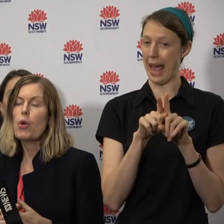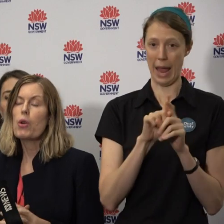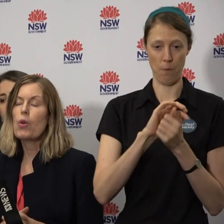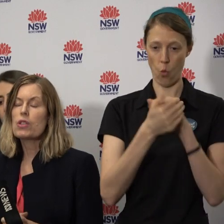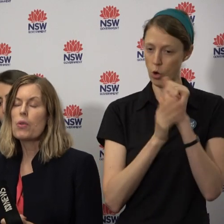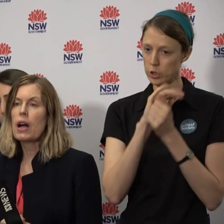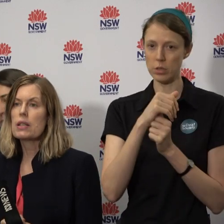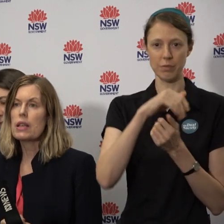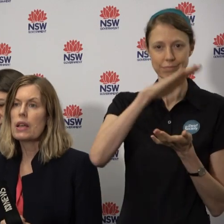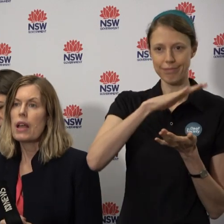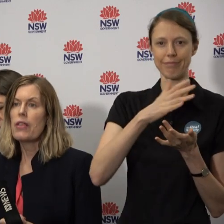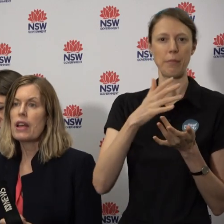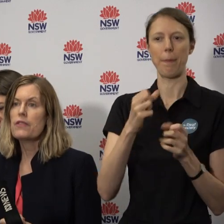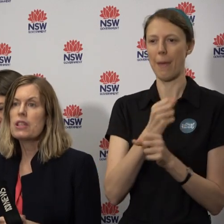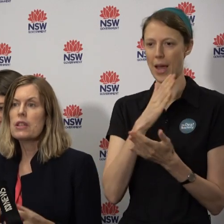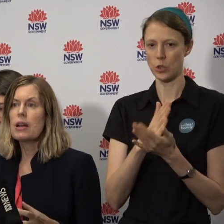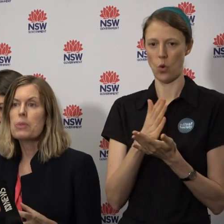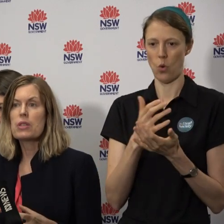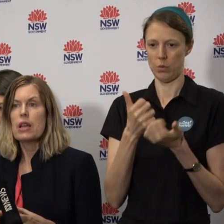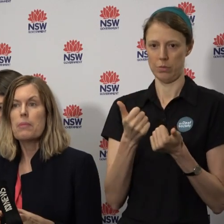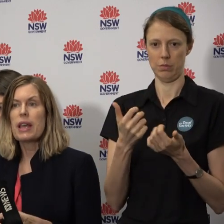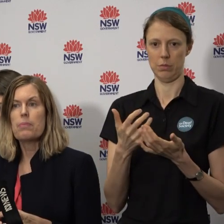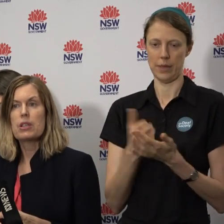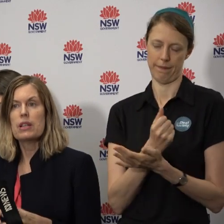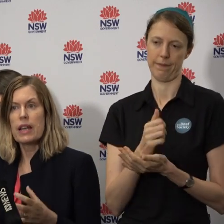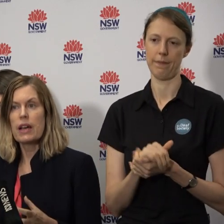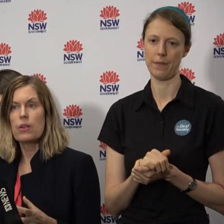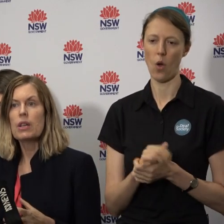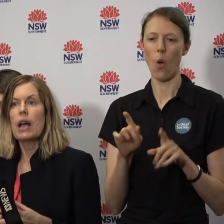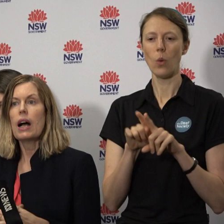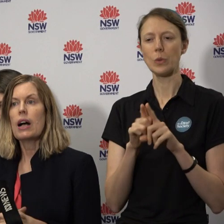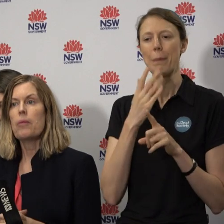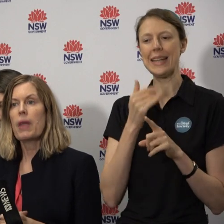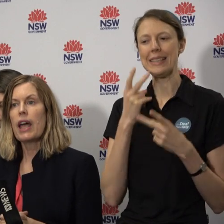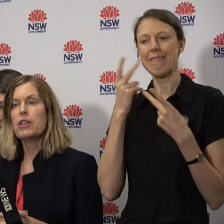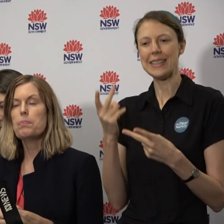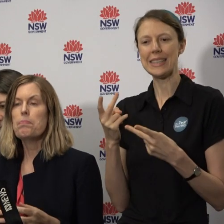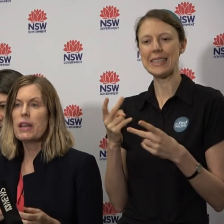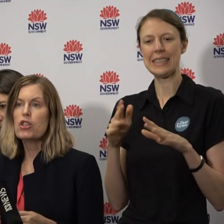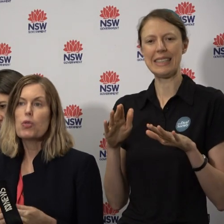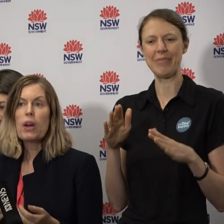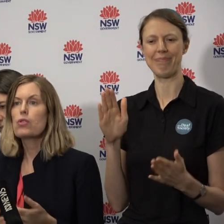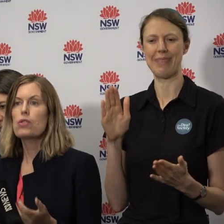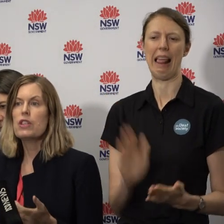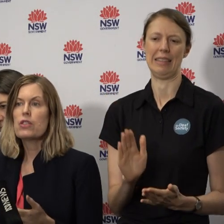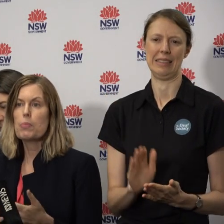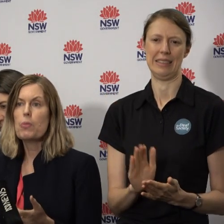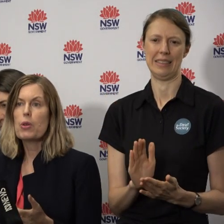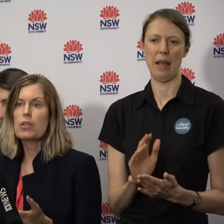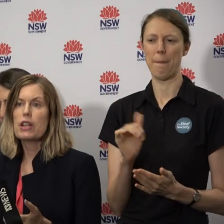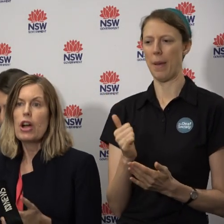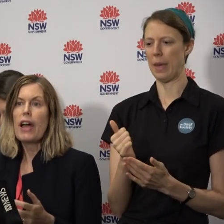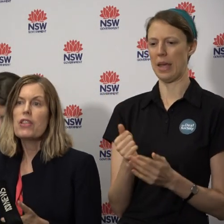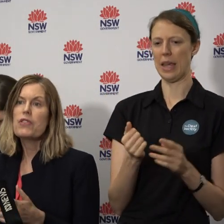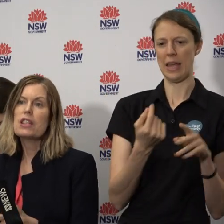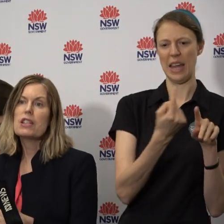measures. We're also asking that visitor numbers be kept down and managed at 1 or 2 visitors per